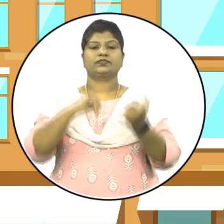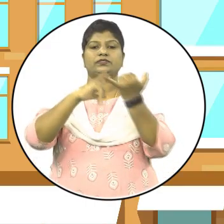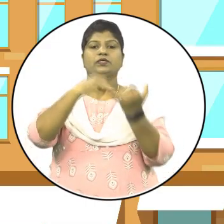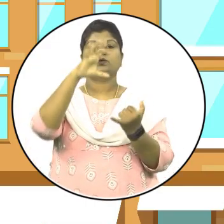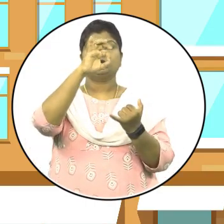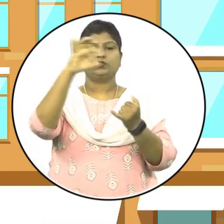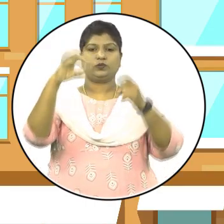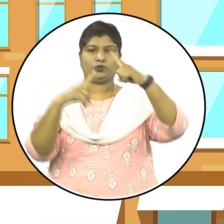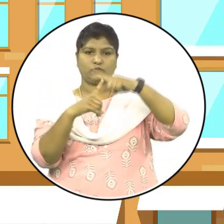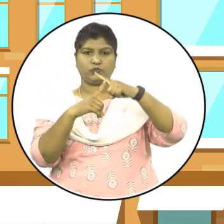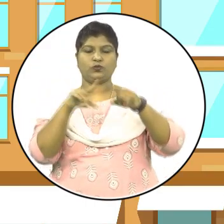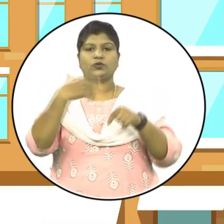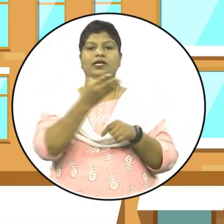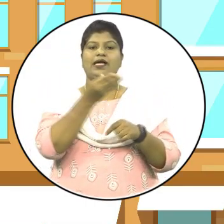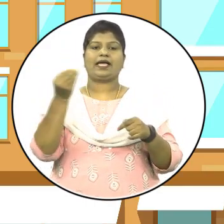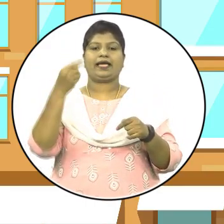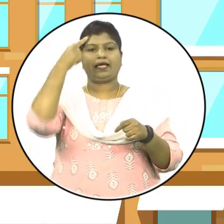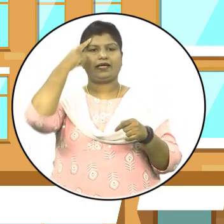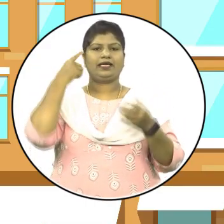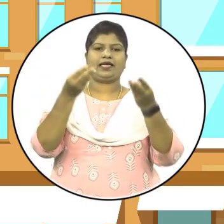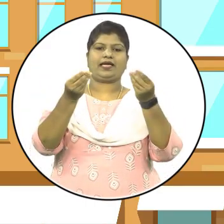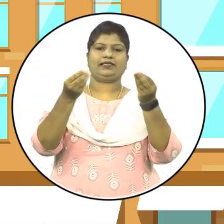soot and ash.